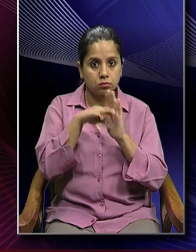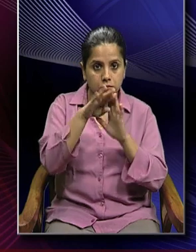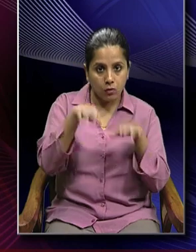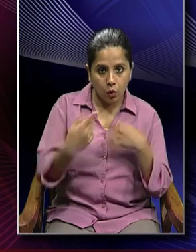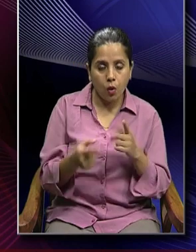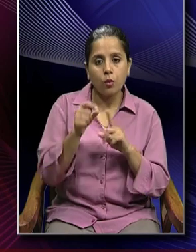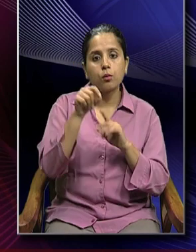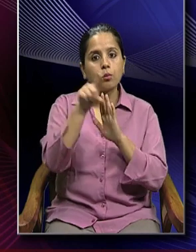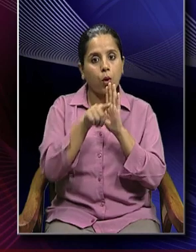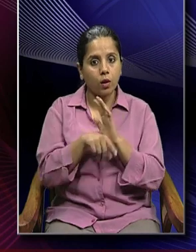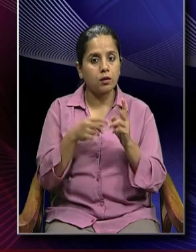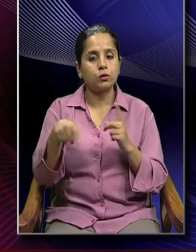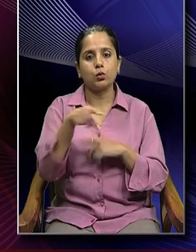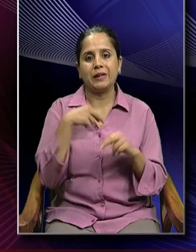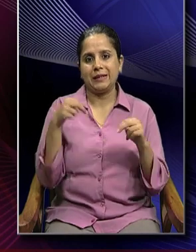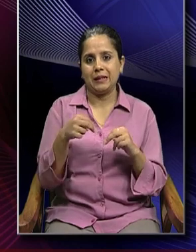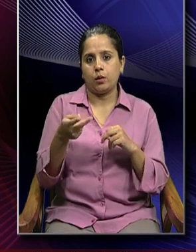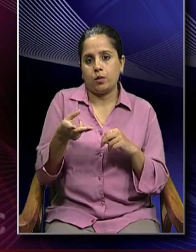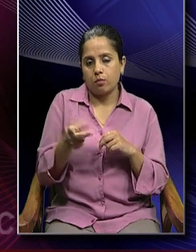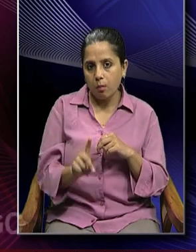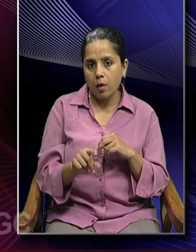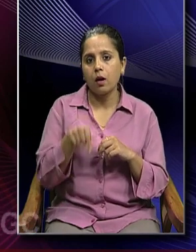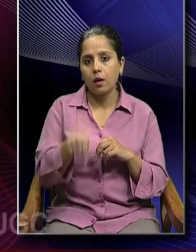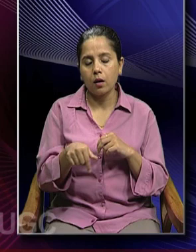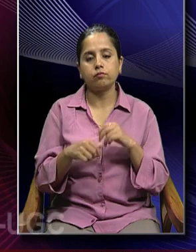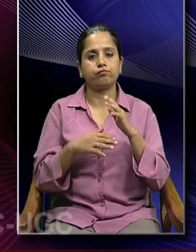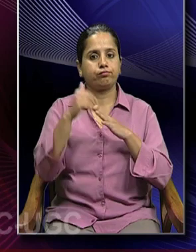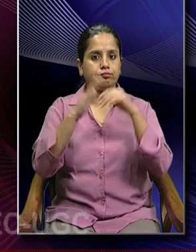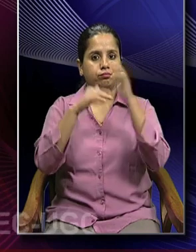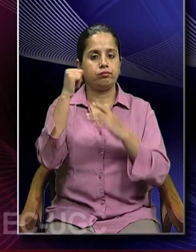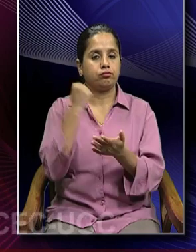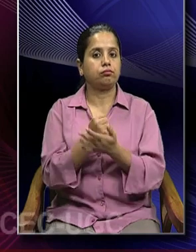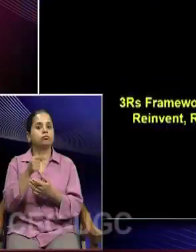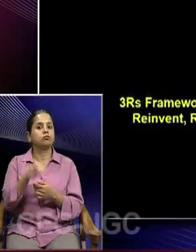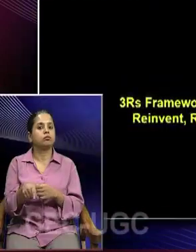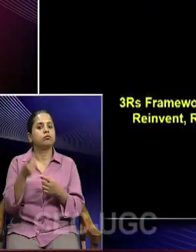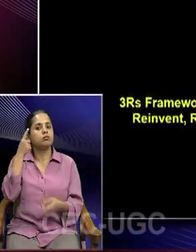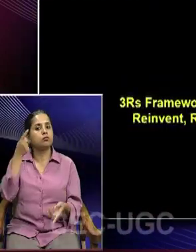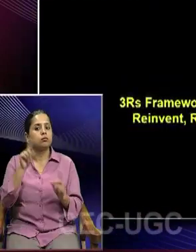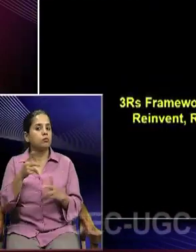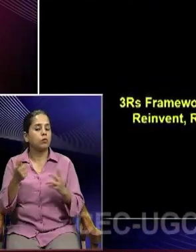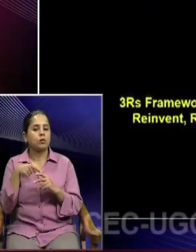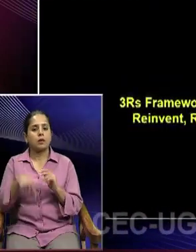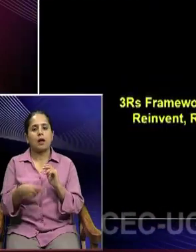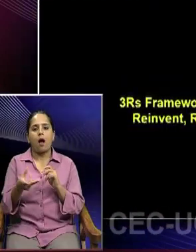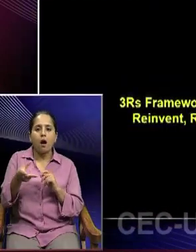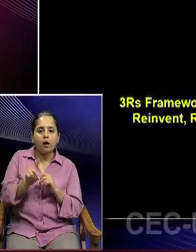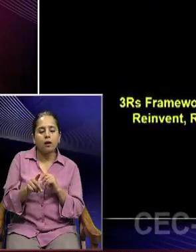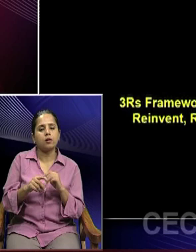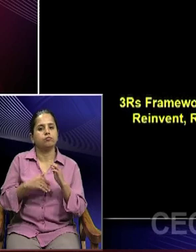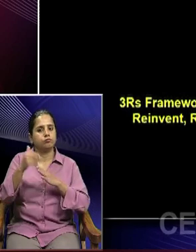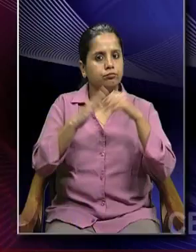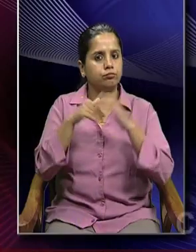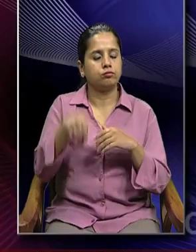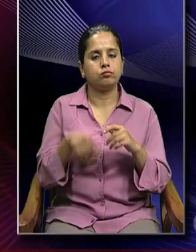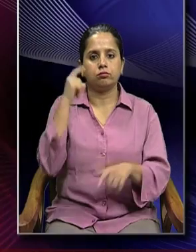of policy, we need to reinvent the industry. The strategic option here is reinventing the industry.